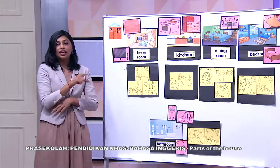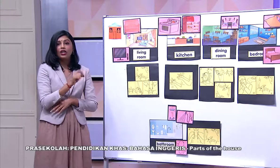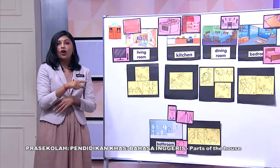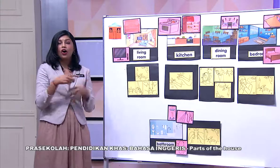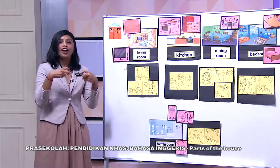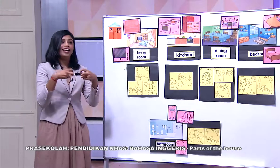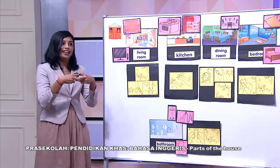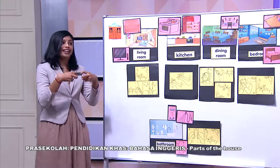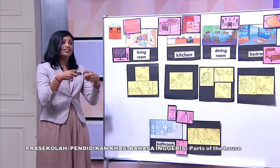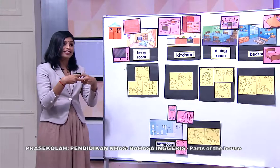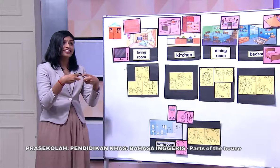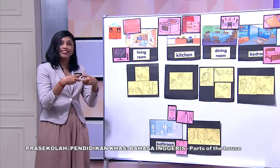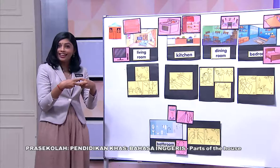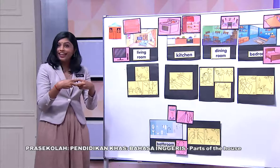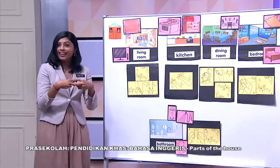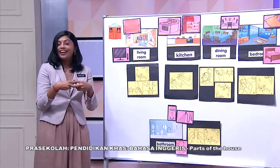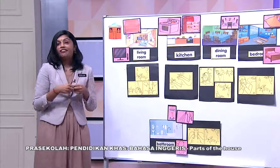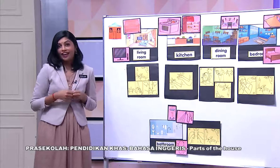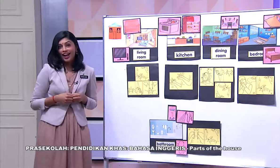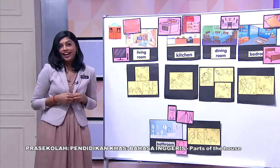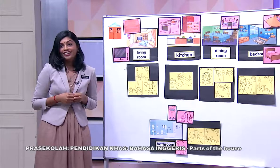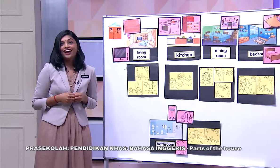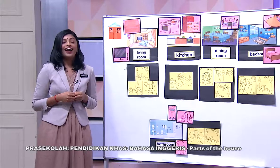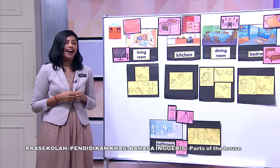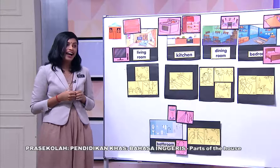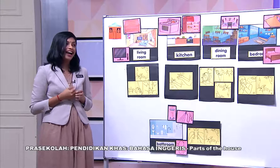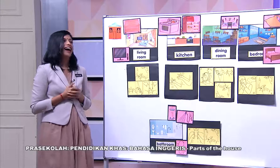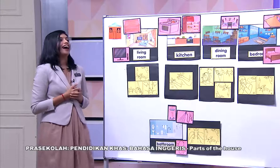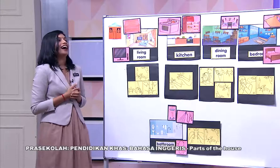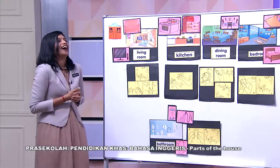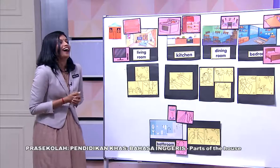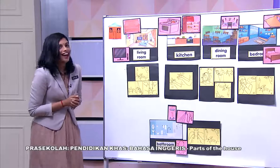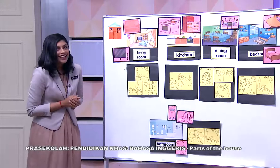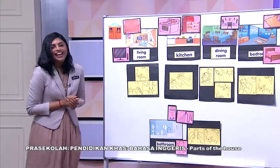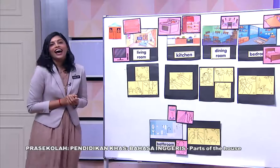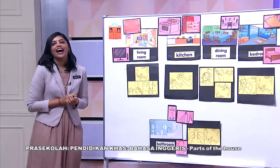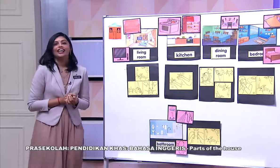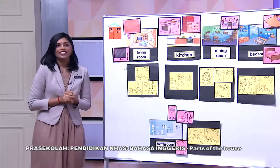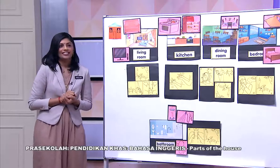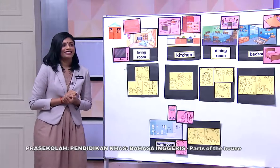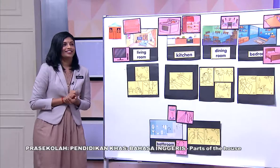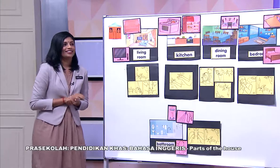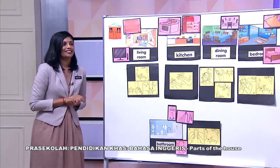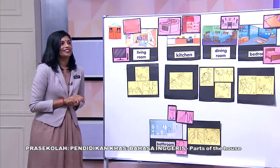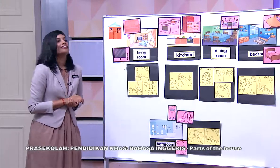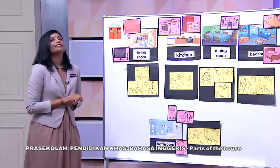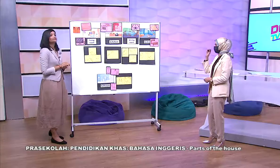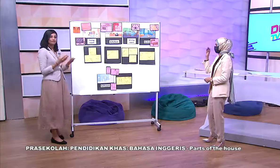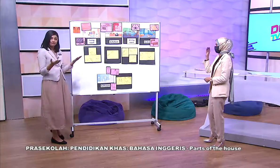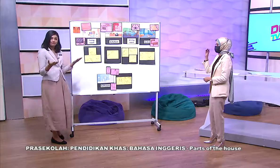your electricity. Electricity. Right? Electricity bill will go higher yeah. and your mom will be